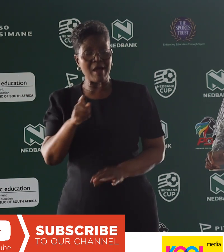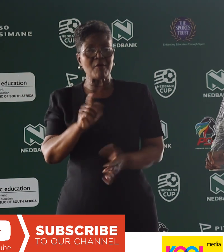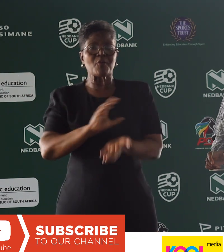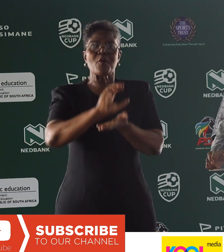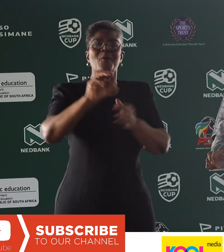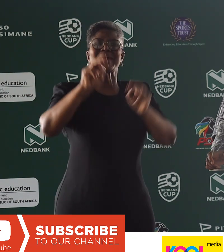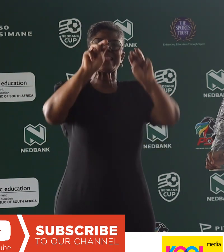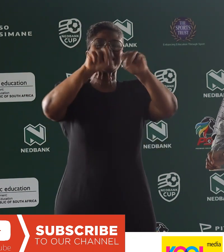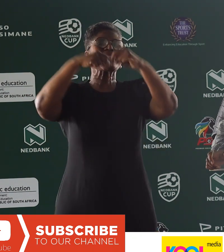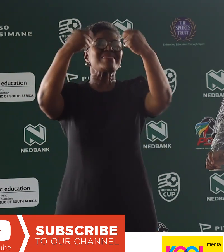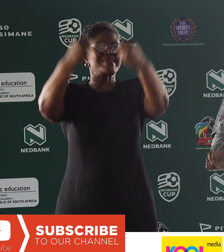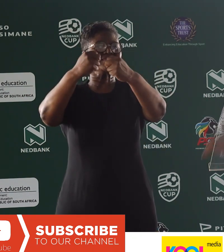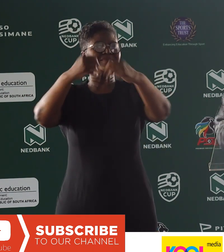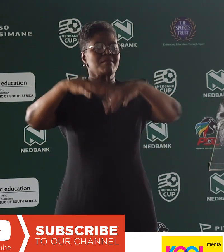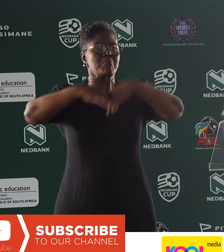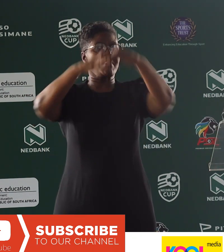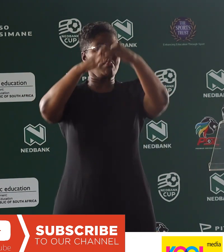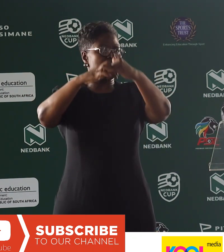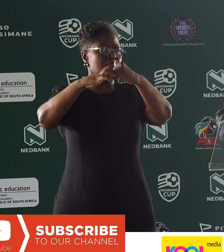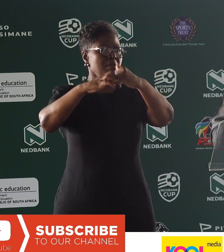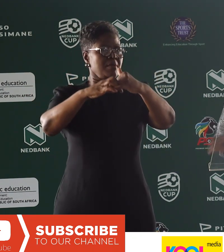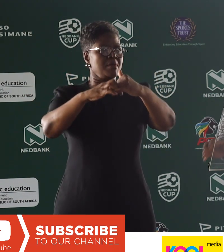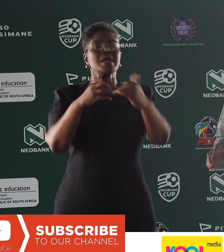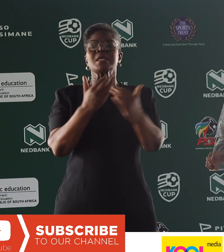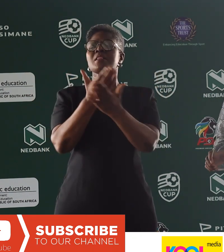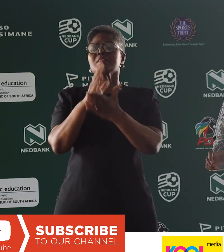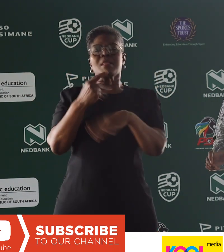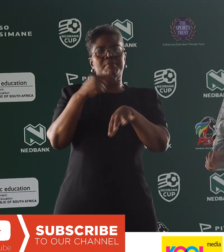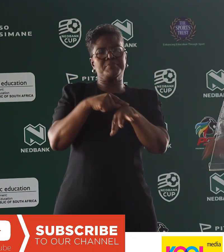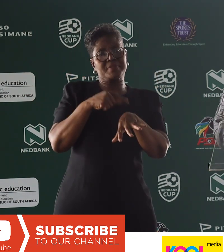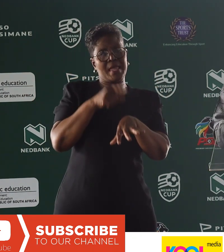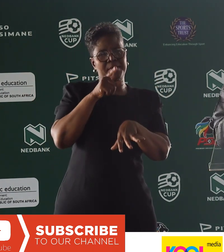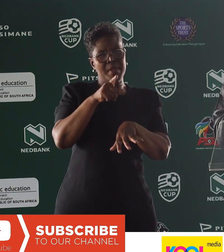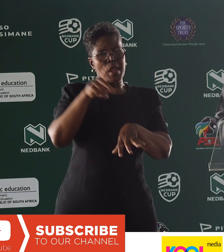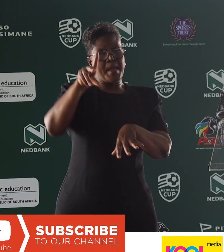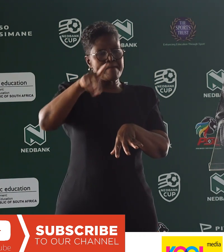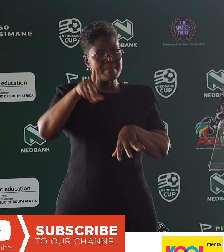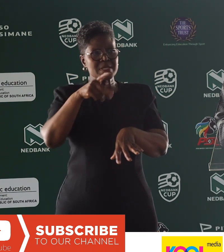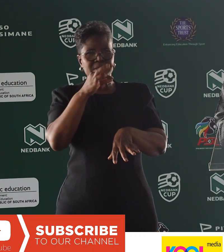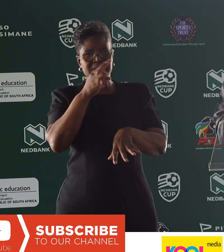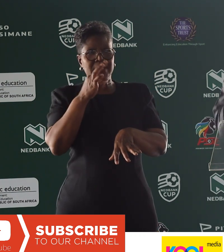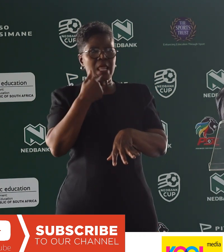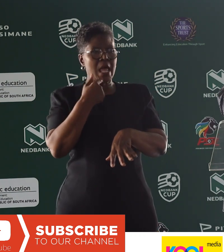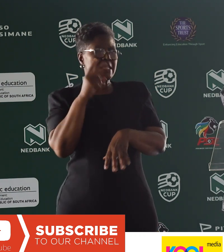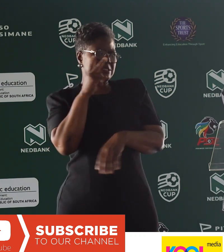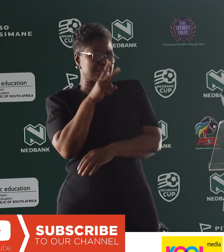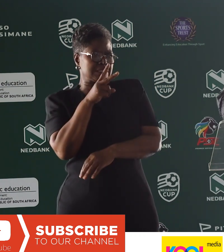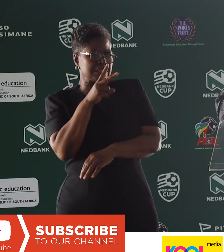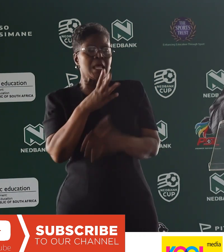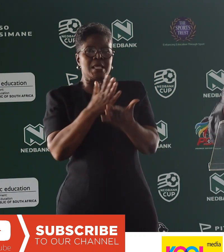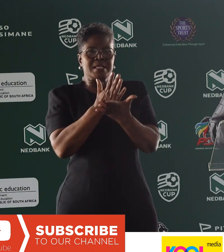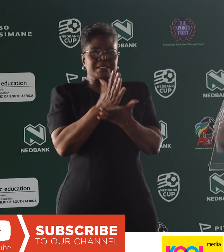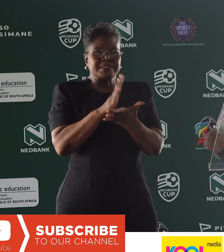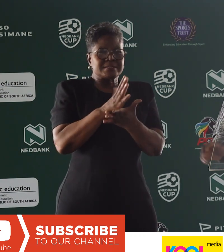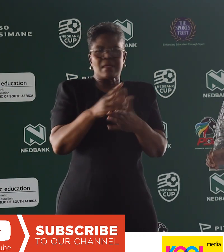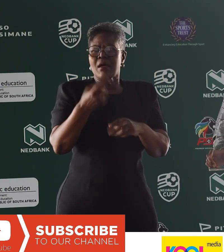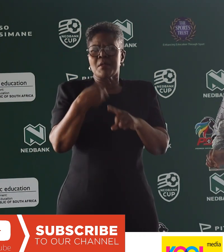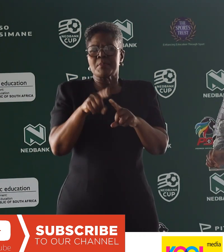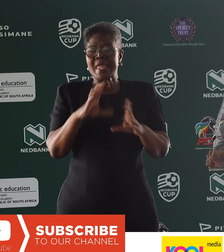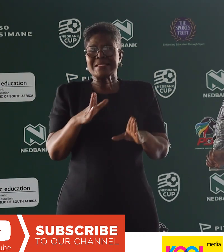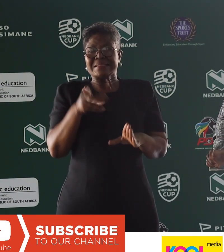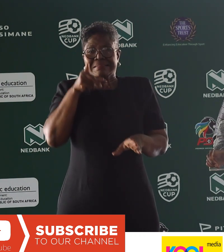building. And sometimes I said to Pitso when you spoke, I see in some of the players that element is missing